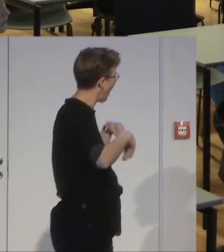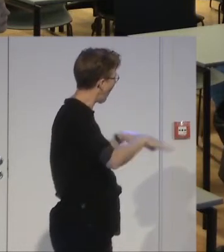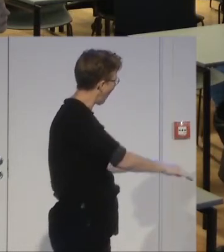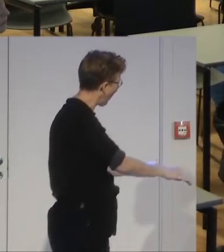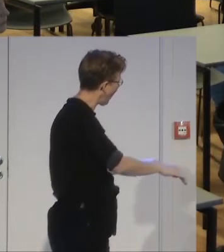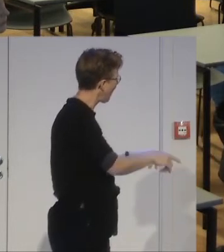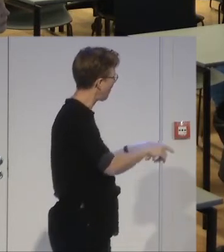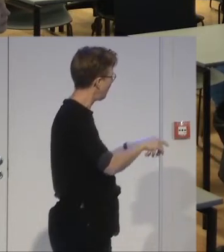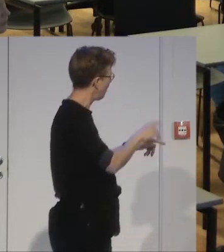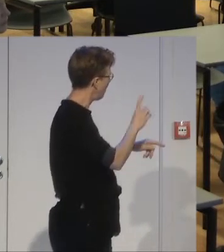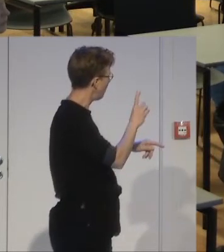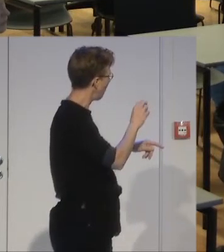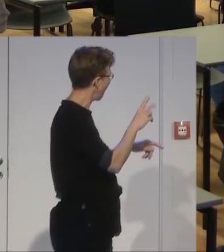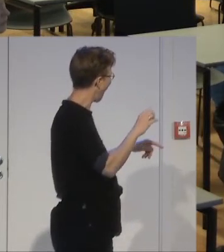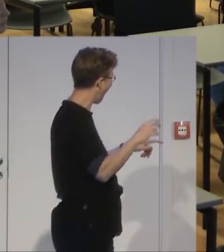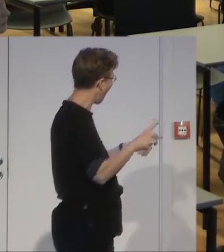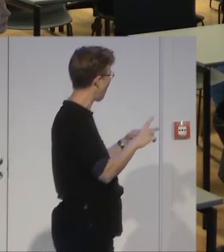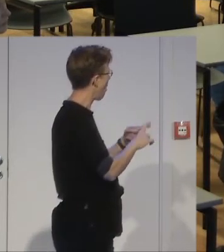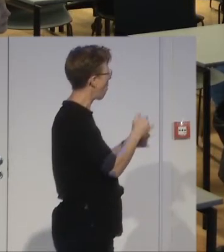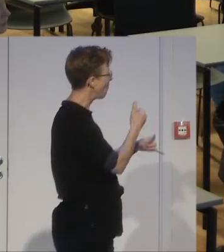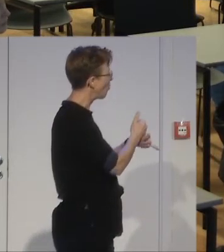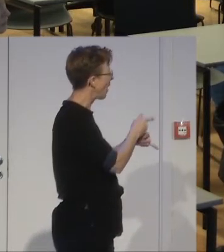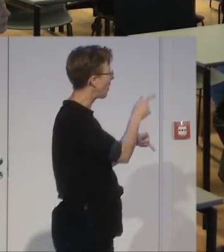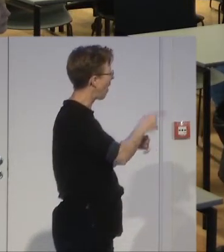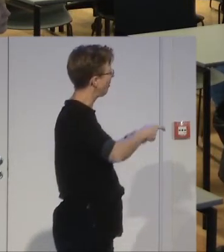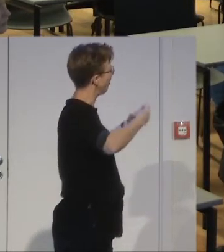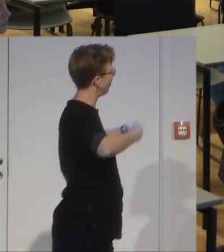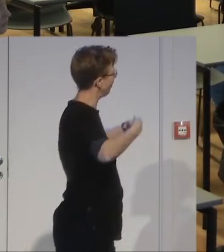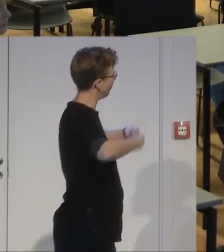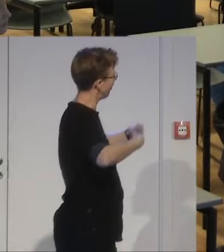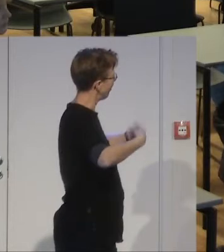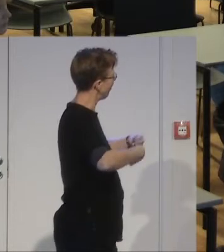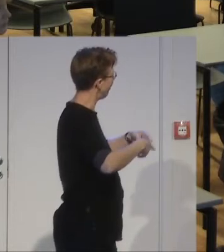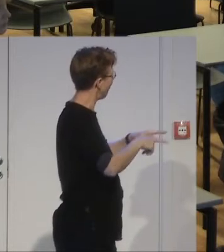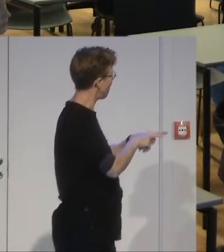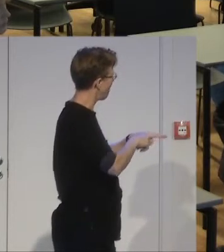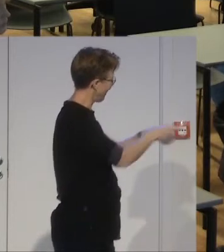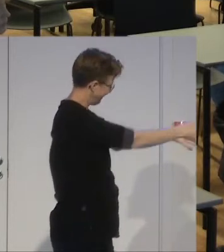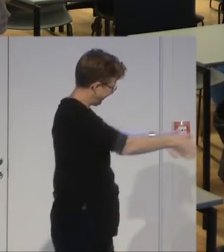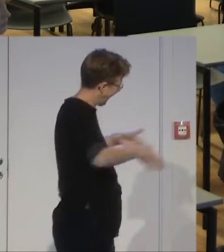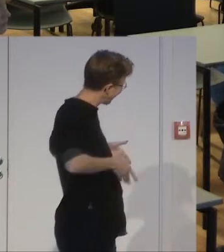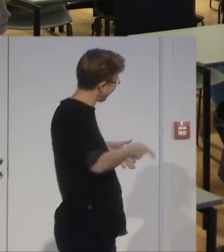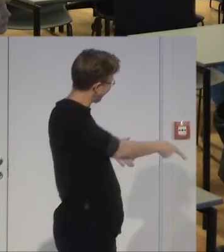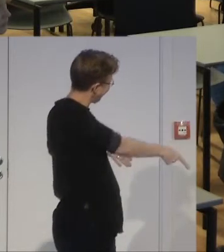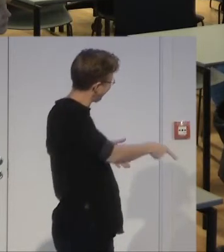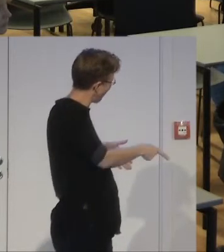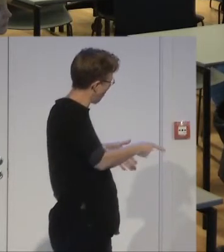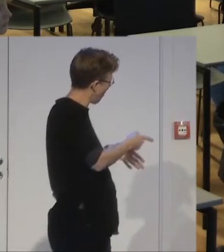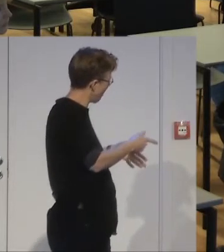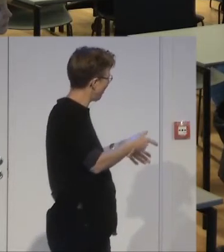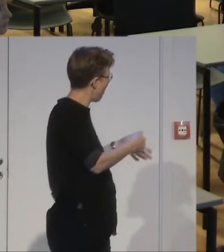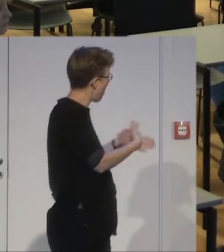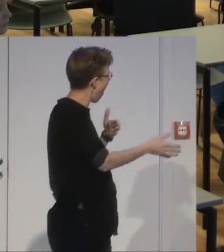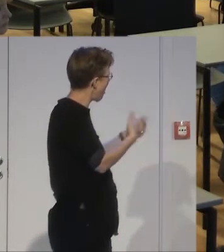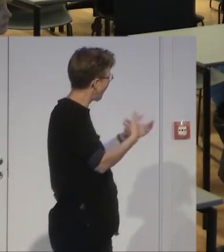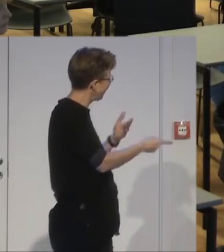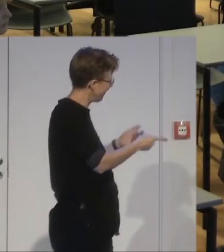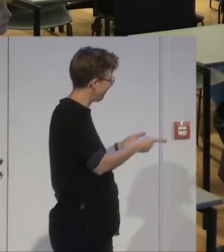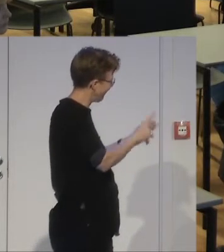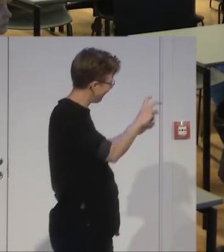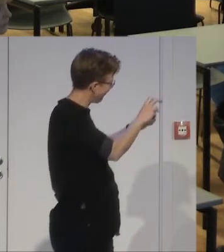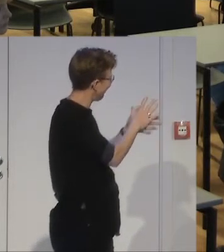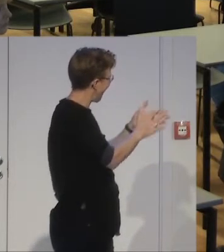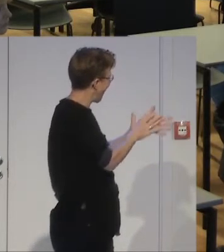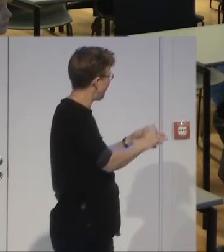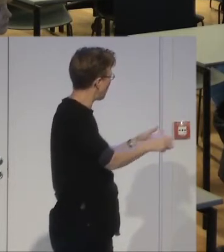or the duvet, how he's mimicking bed and making a sign for bed. The